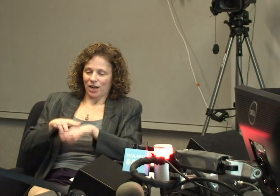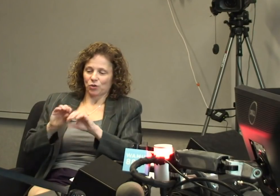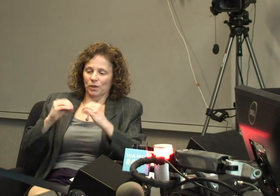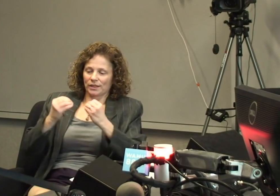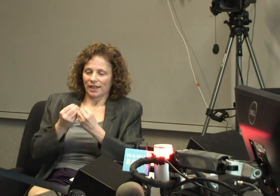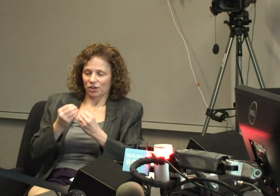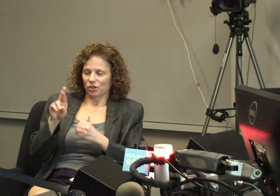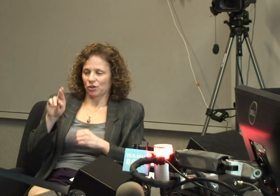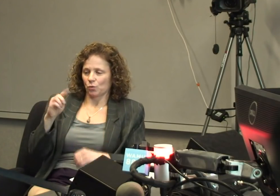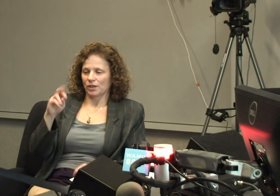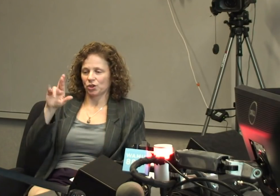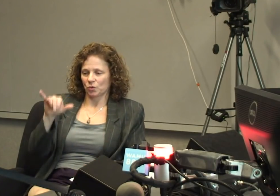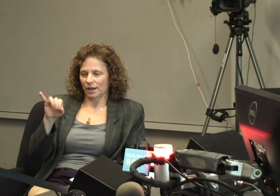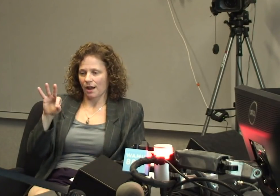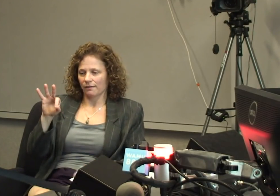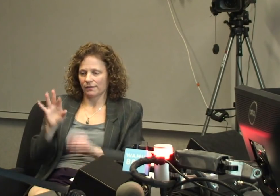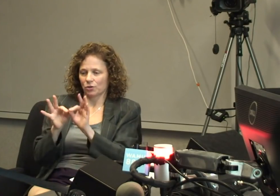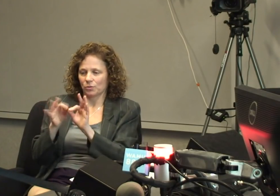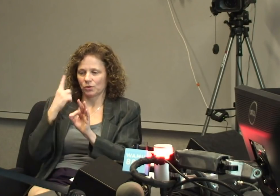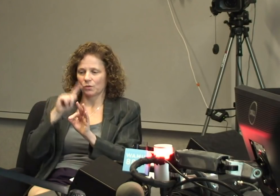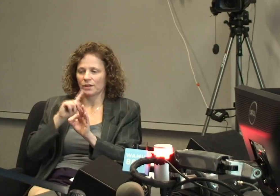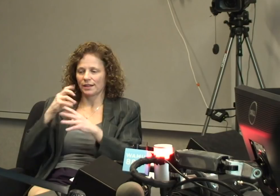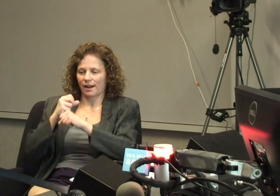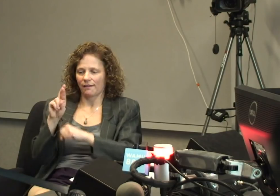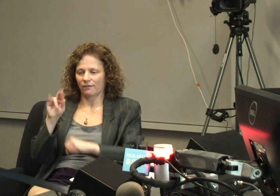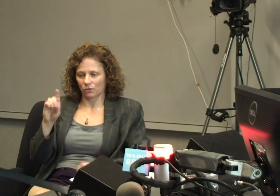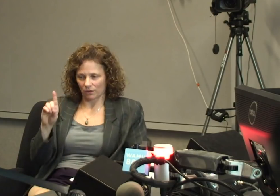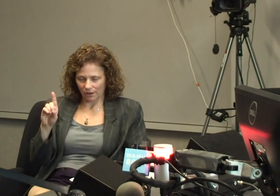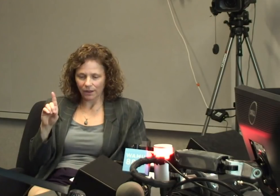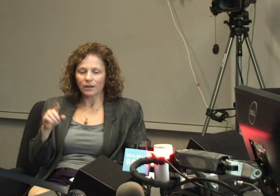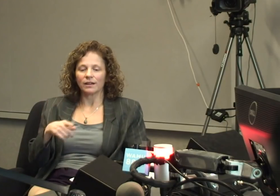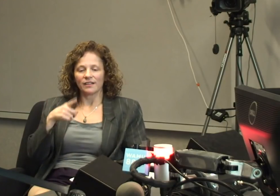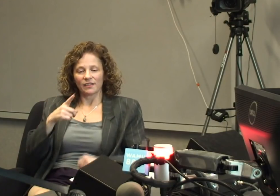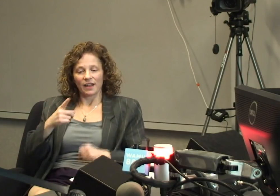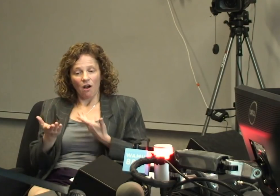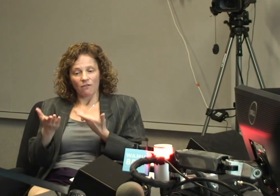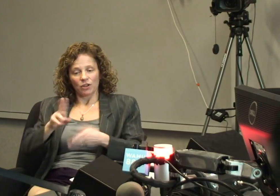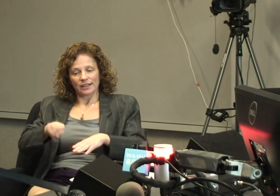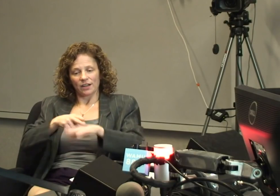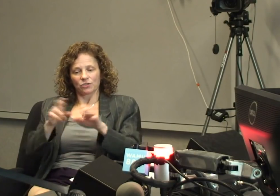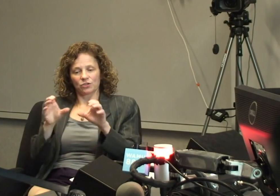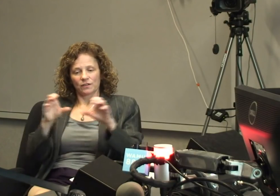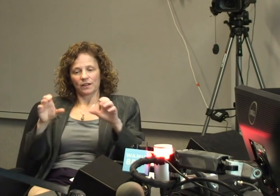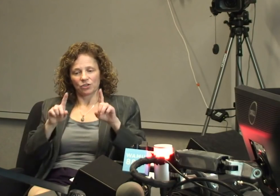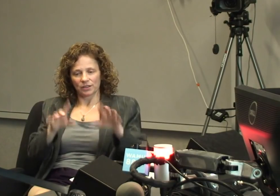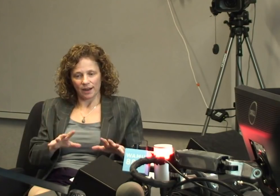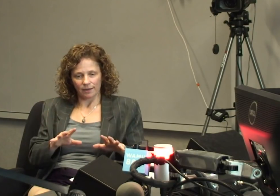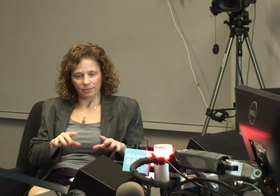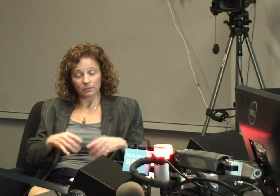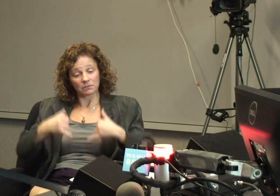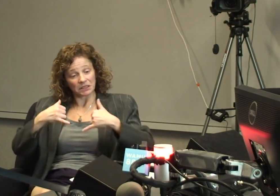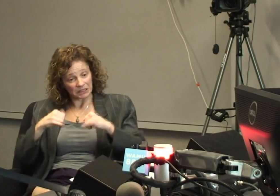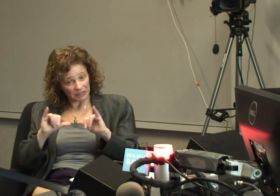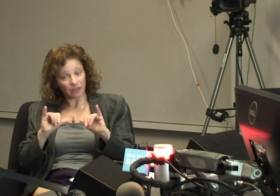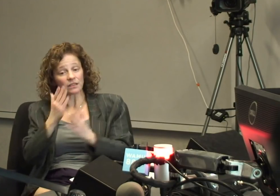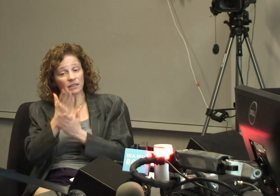a national organization which is the Registry of Interpreters for the Deaf, RID, and that association provides a certification